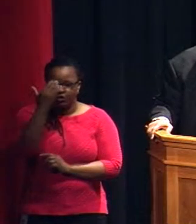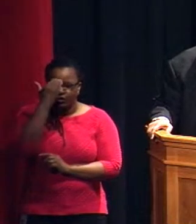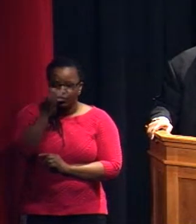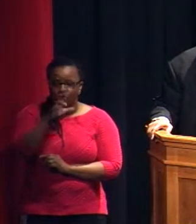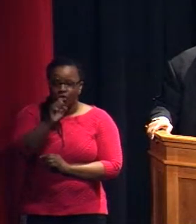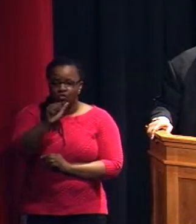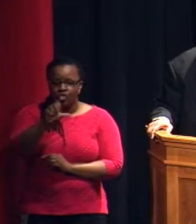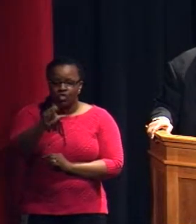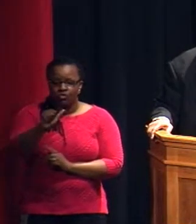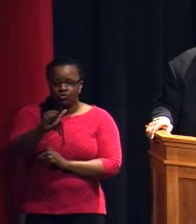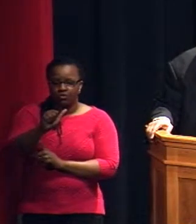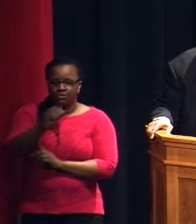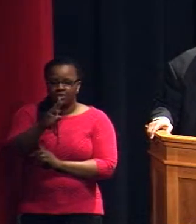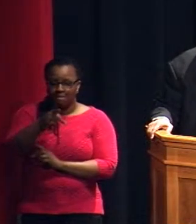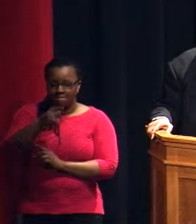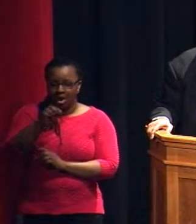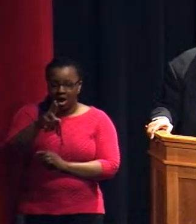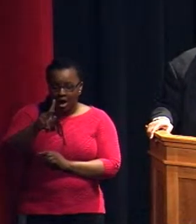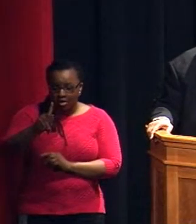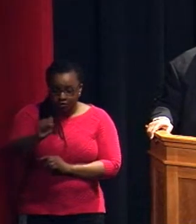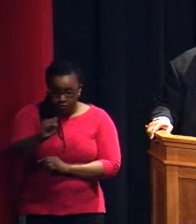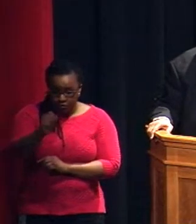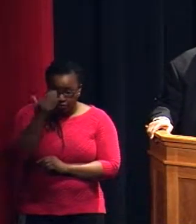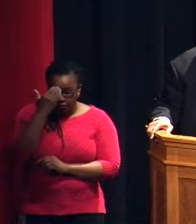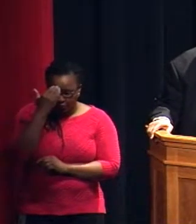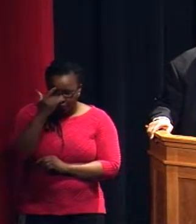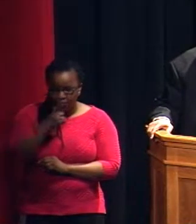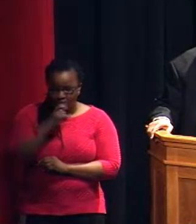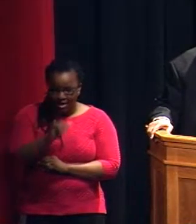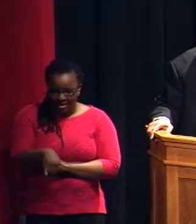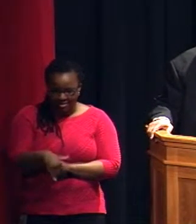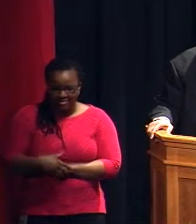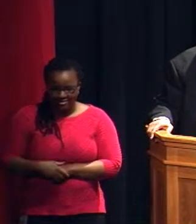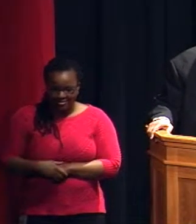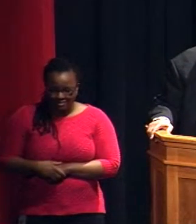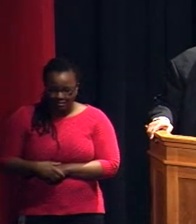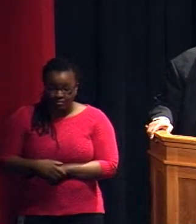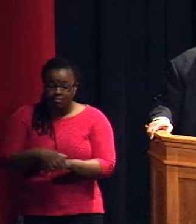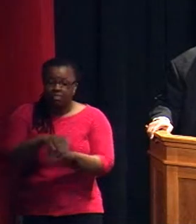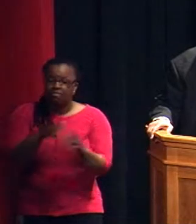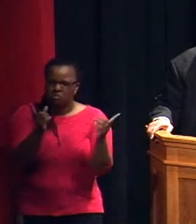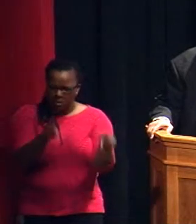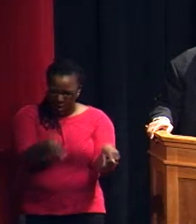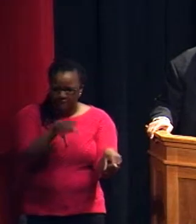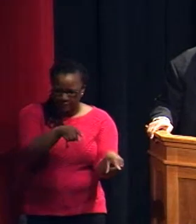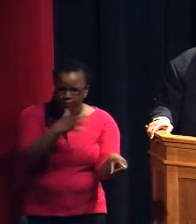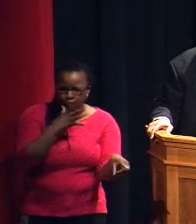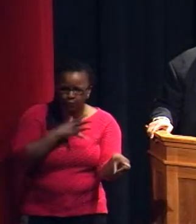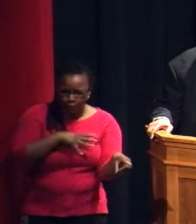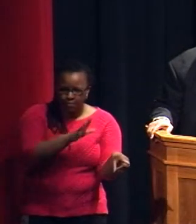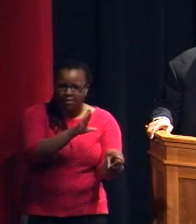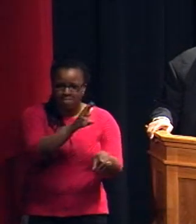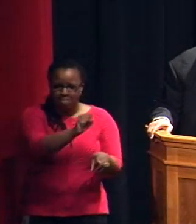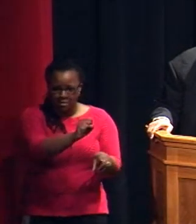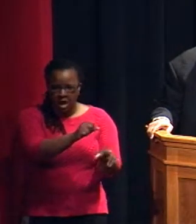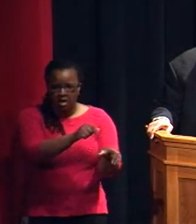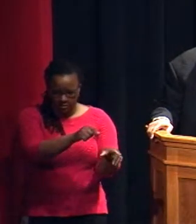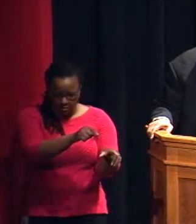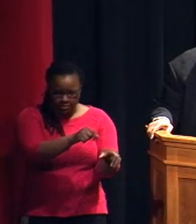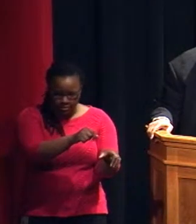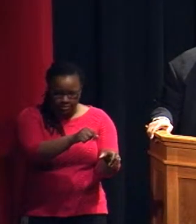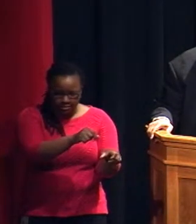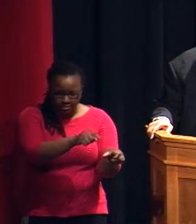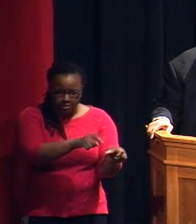Well, 9 months before Rosa Parks refused to give up her seat on the bus, a 15-year-old single parent by the